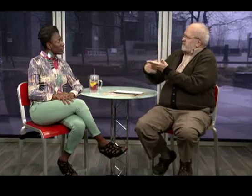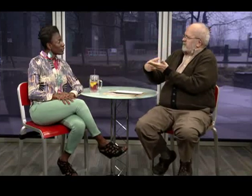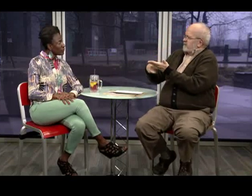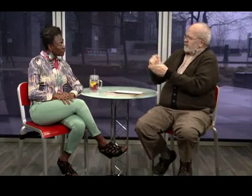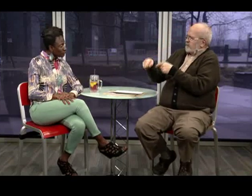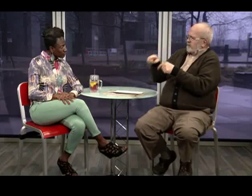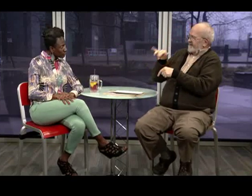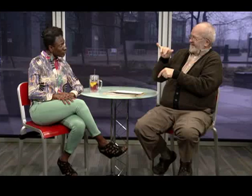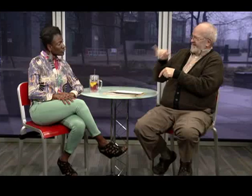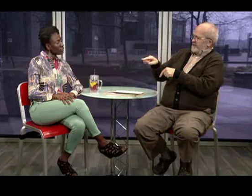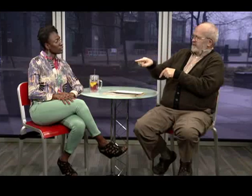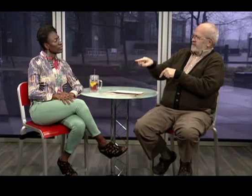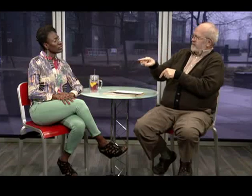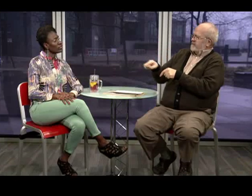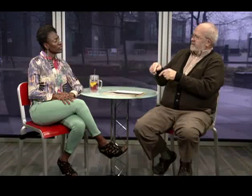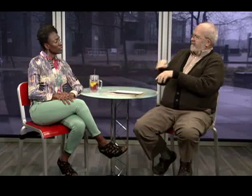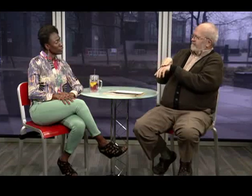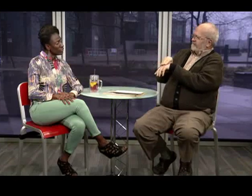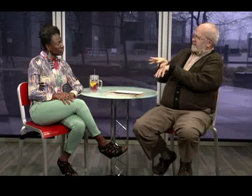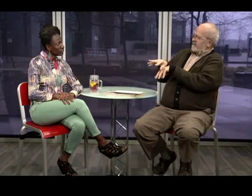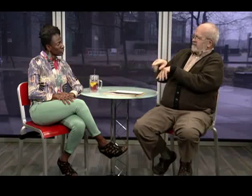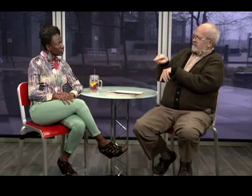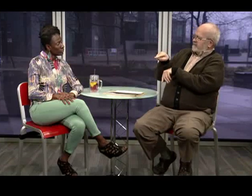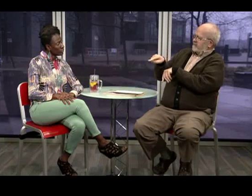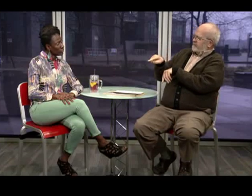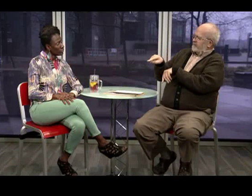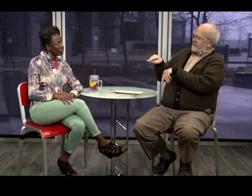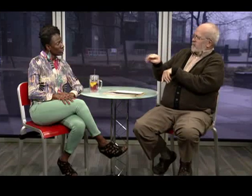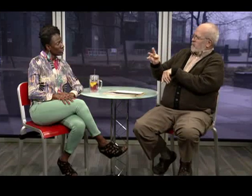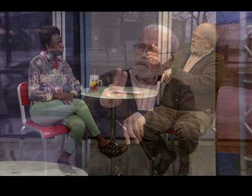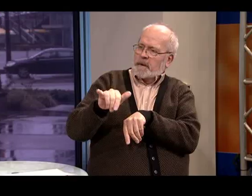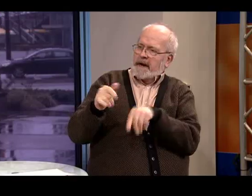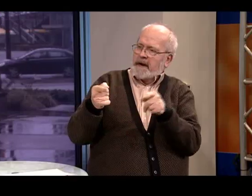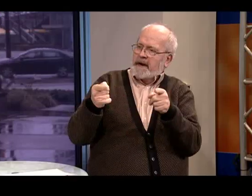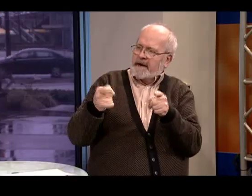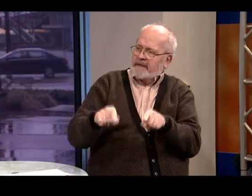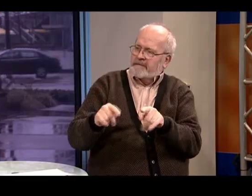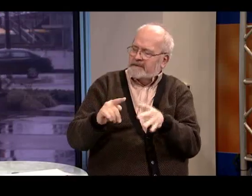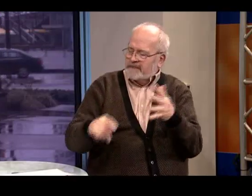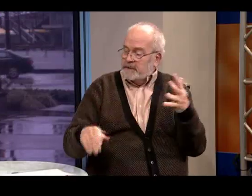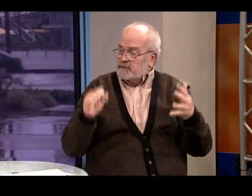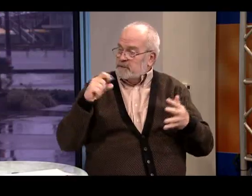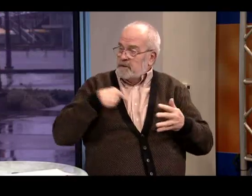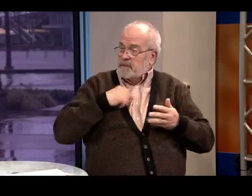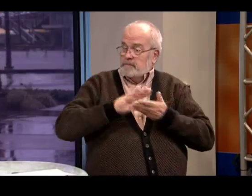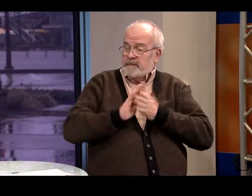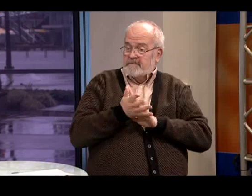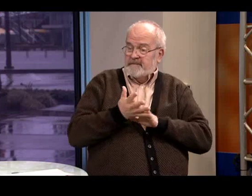So that's why I've decided to bring in these materials, and I'm wanting to talk about the ramifications of what happened and why that happened.